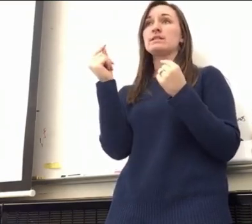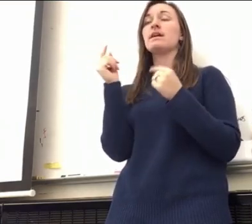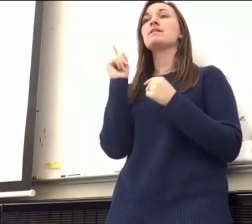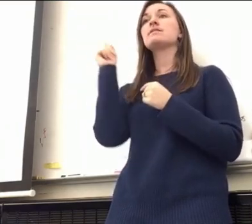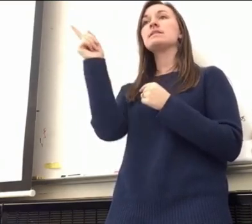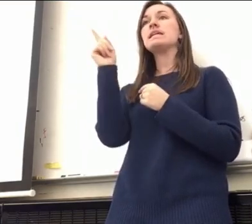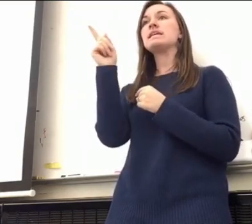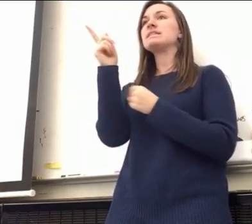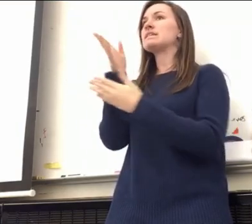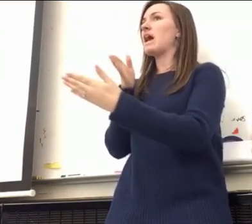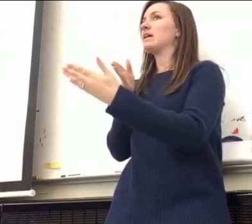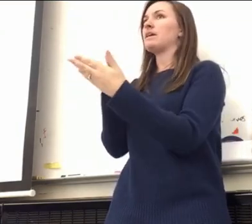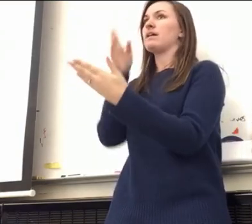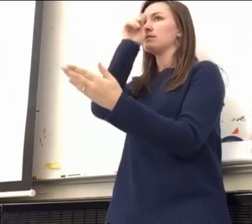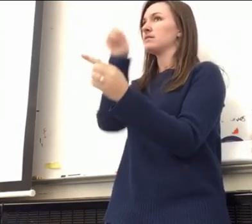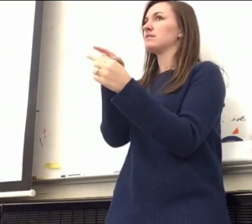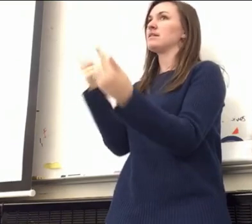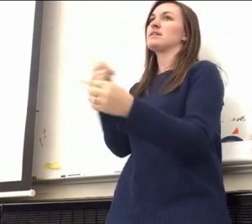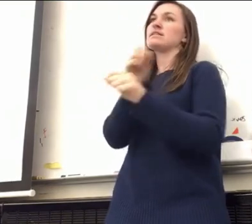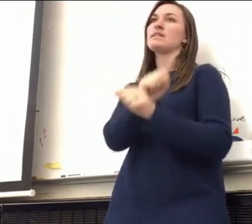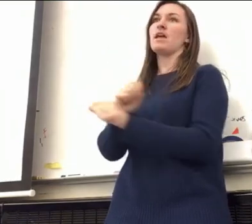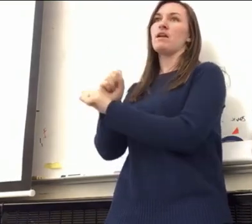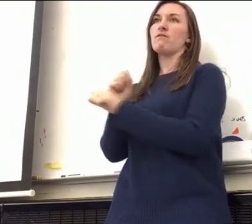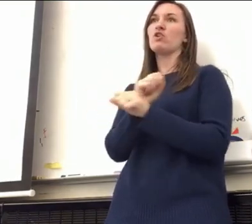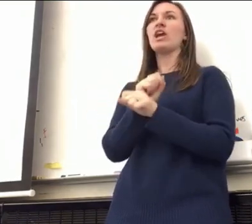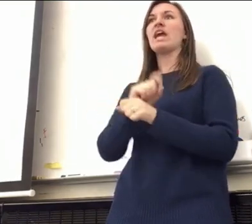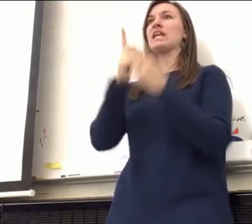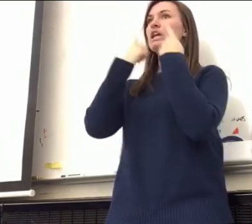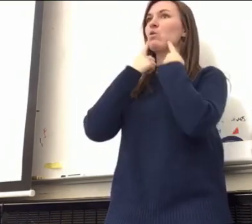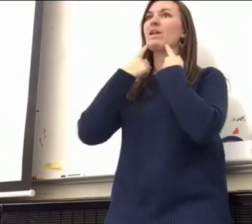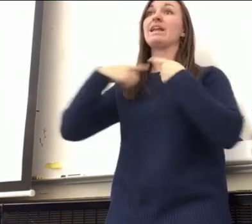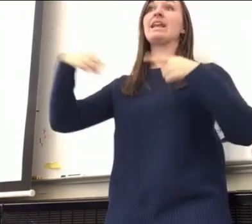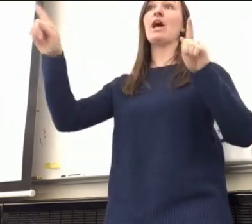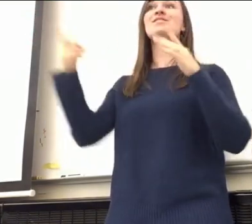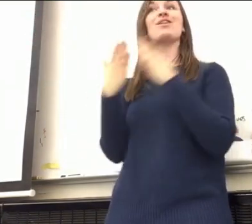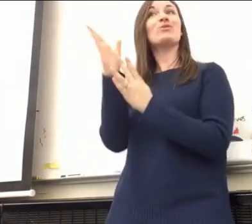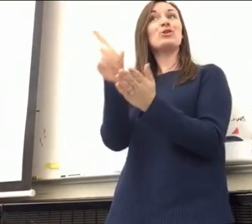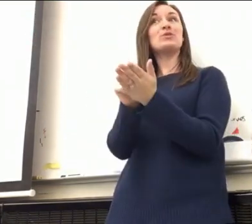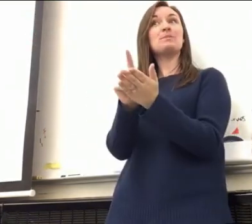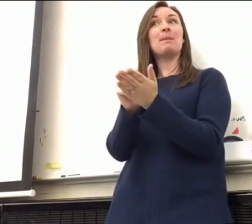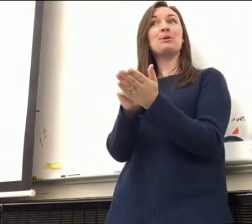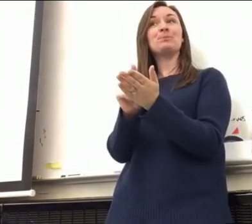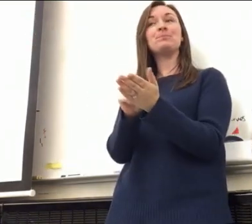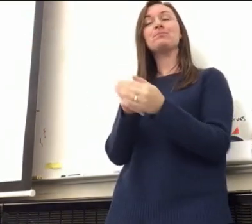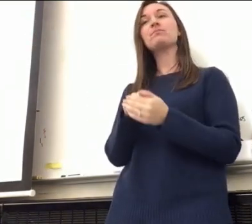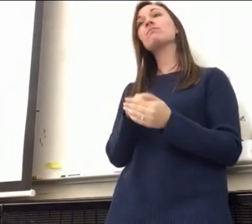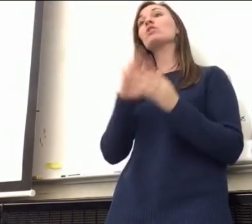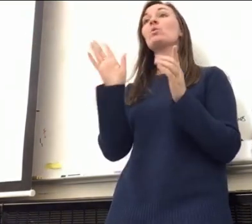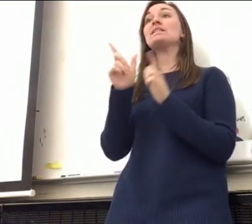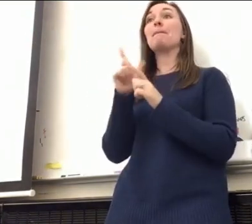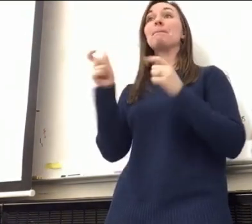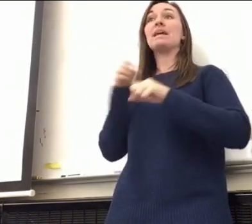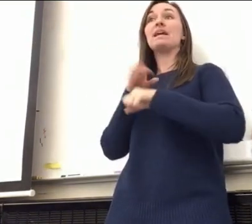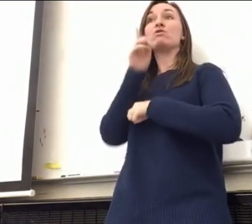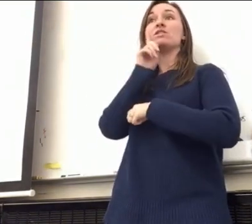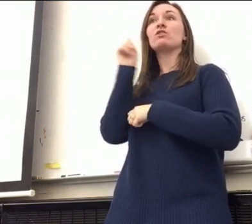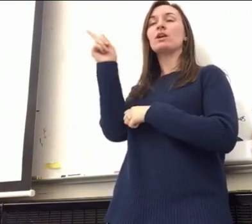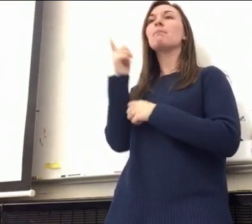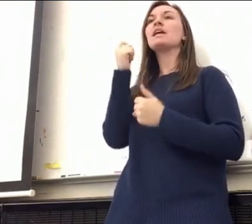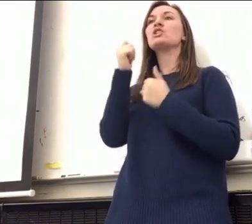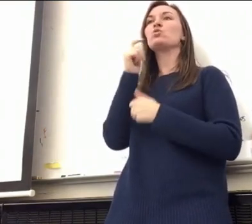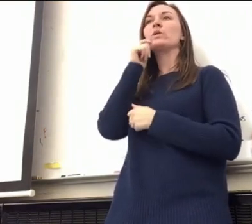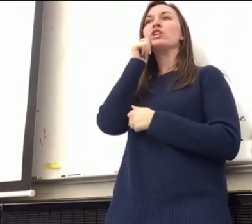be against slavery, and he's going to make this known through a newspaper. Now, what makes a big difference for him is what race is